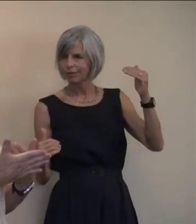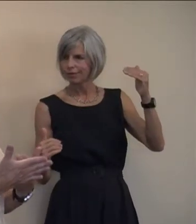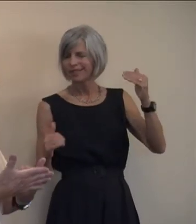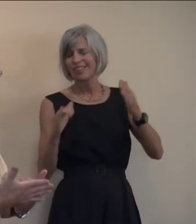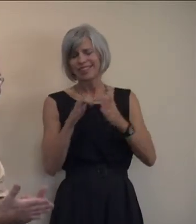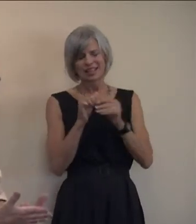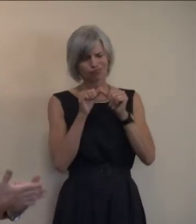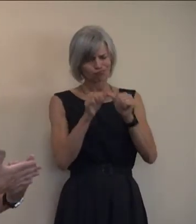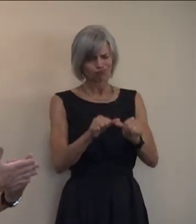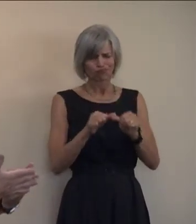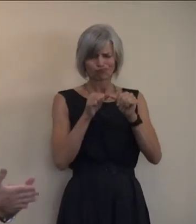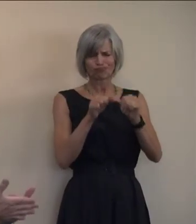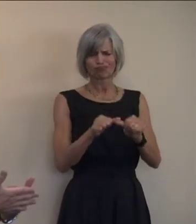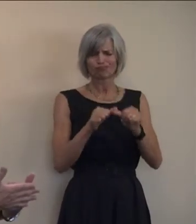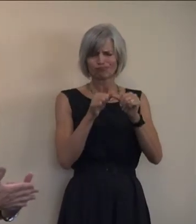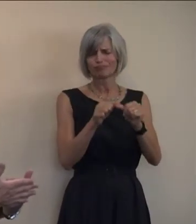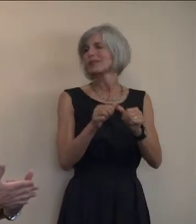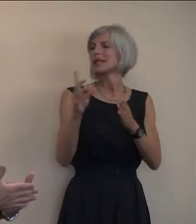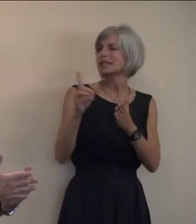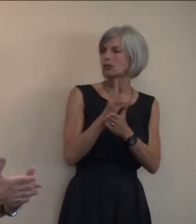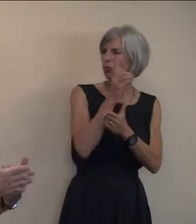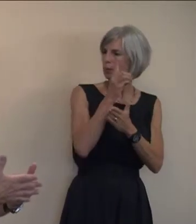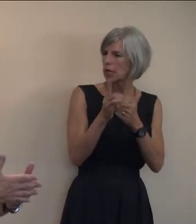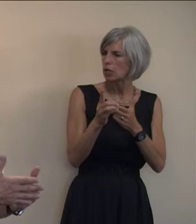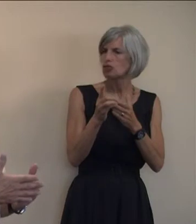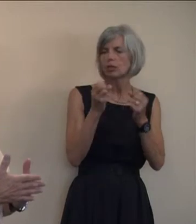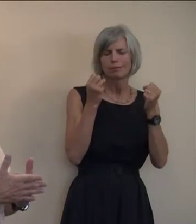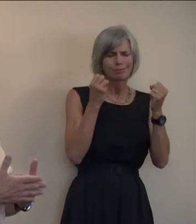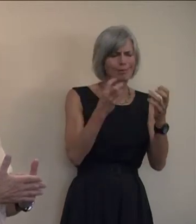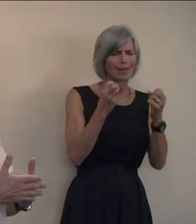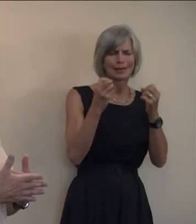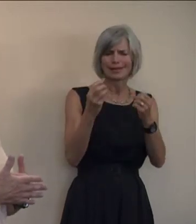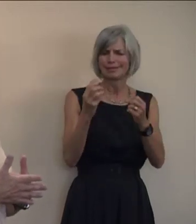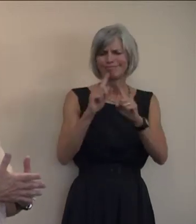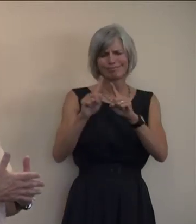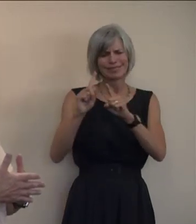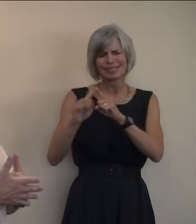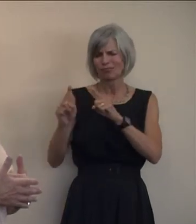discrimination in institutional spheres. Sometimes it's very,